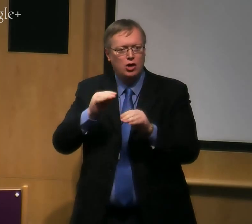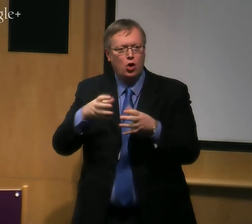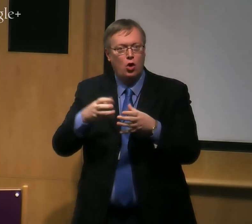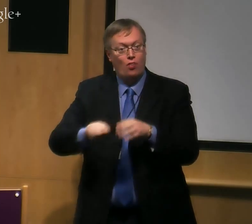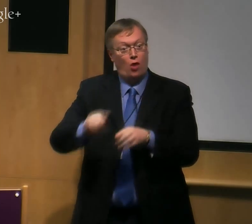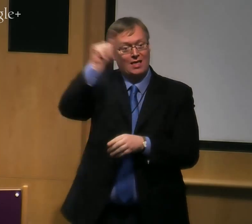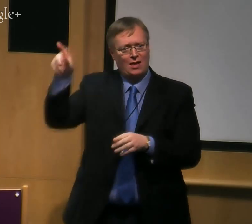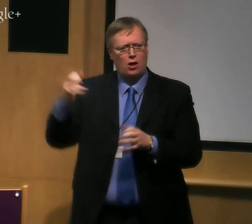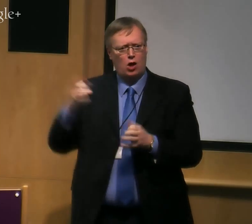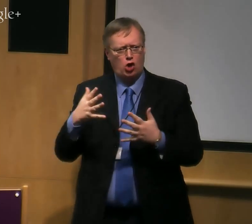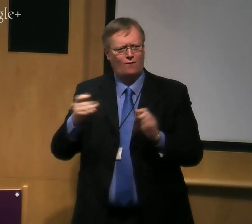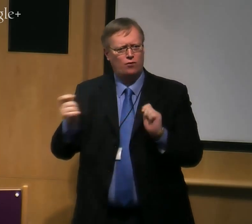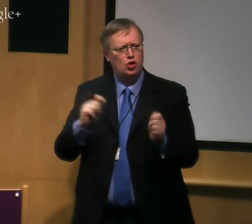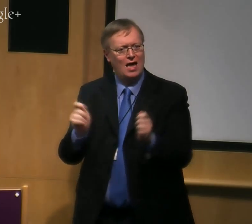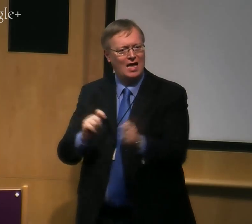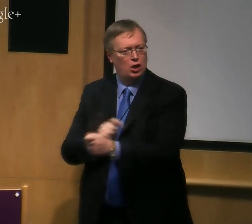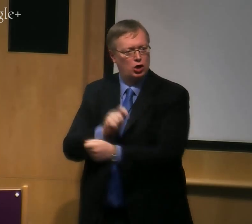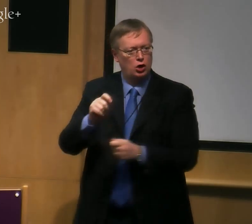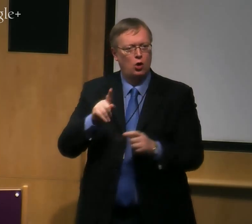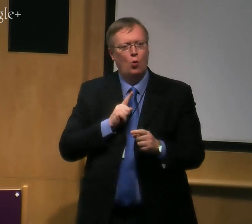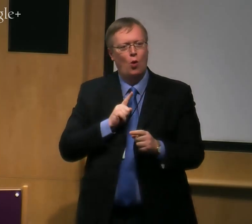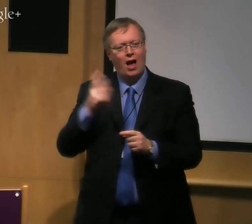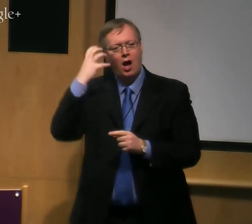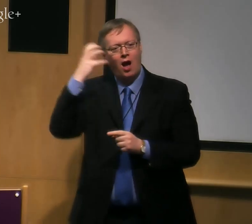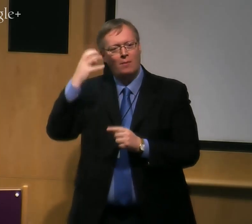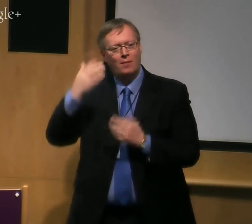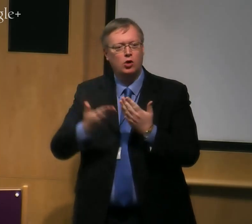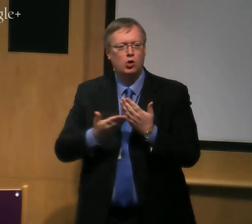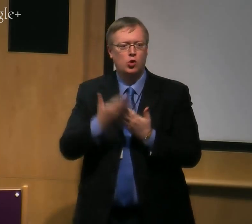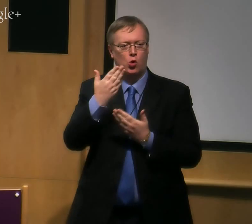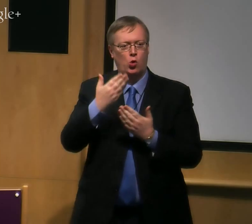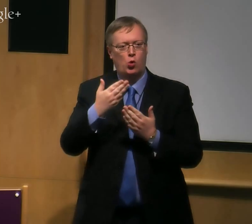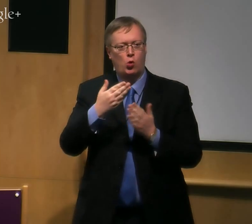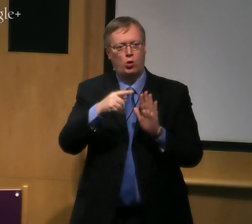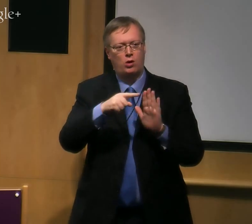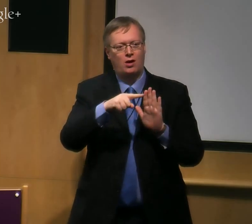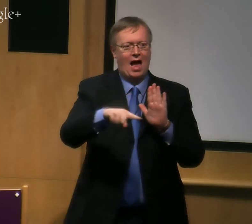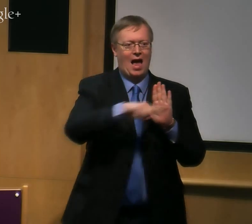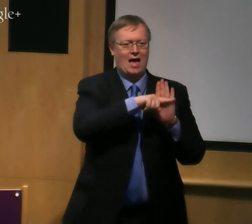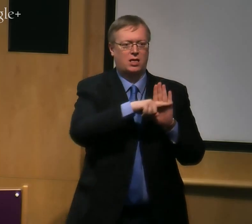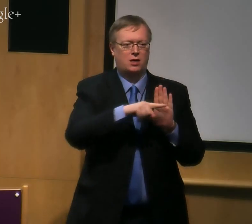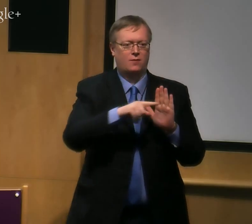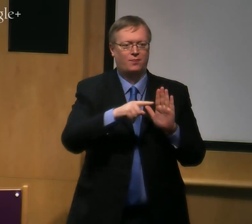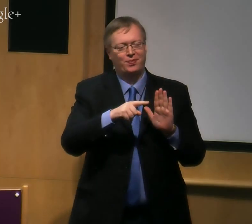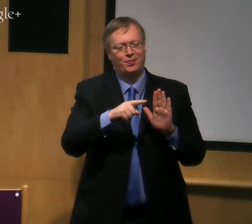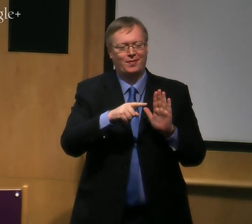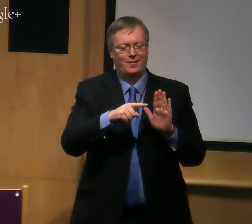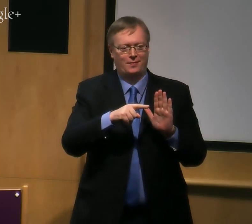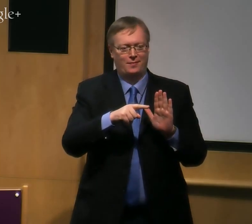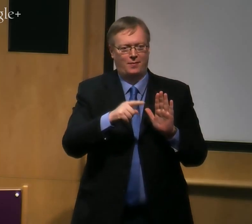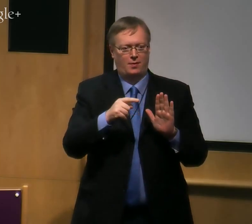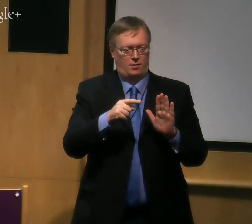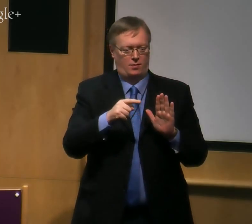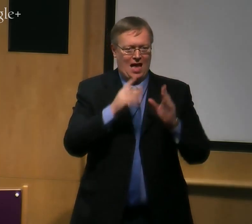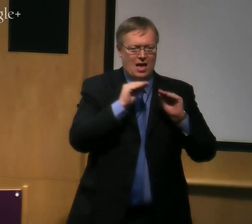but a lot of the educational authorities have gone through huge change with central government's